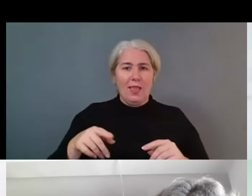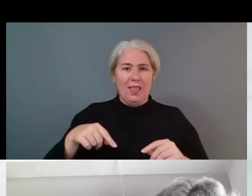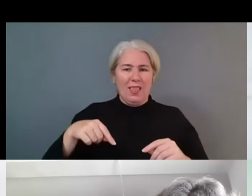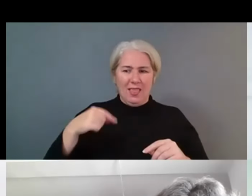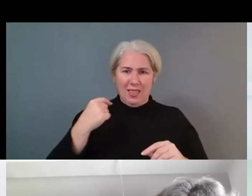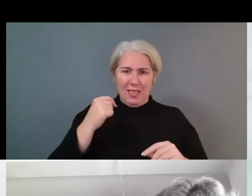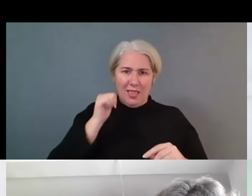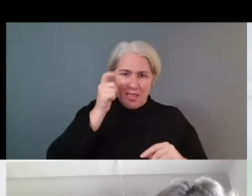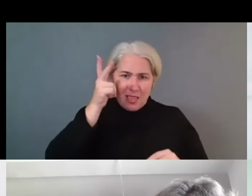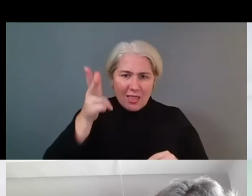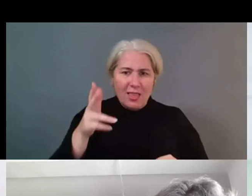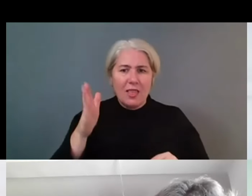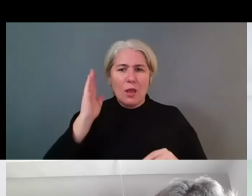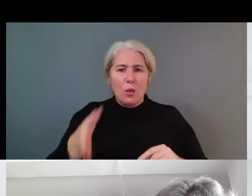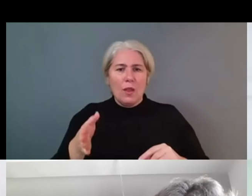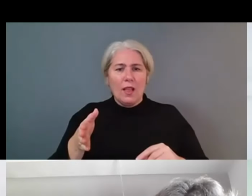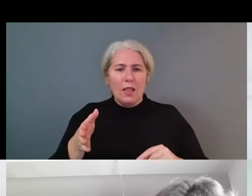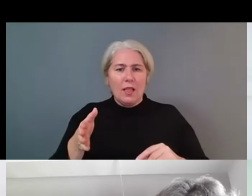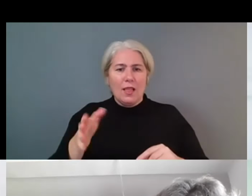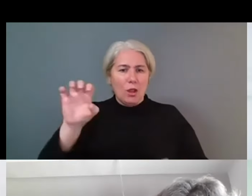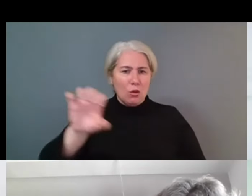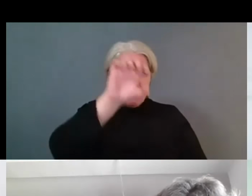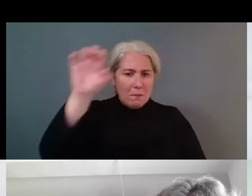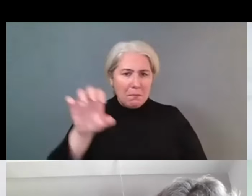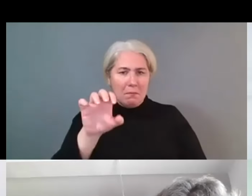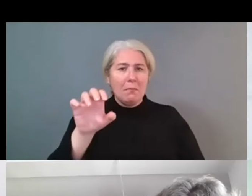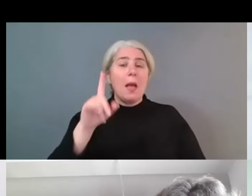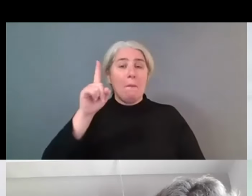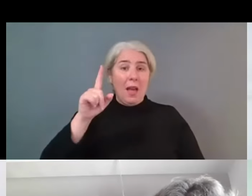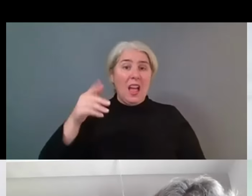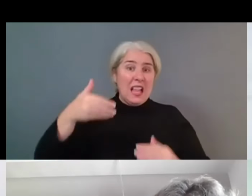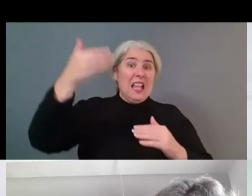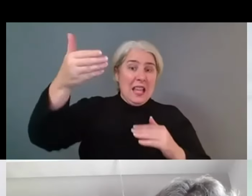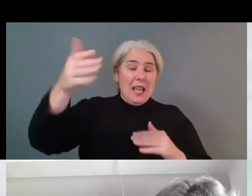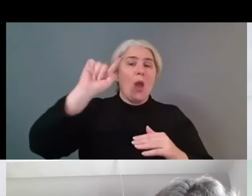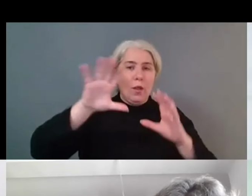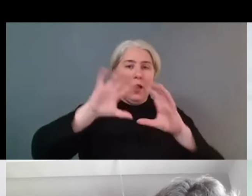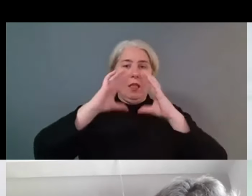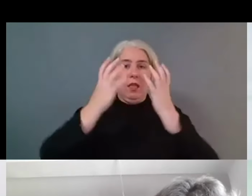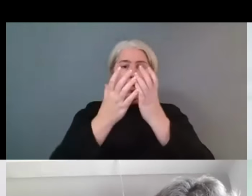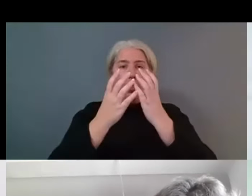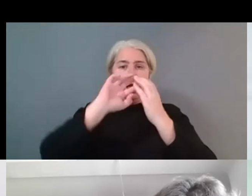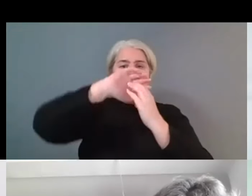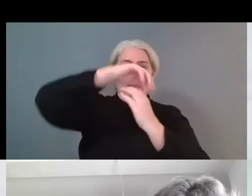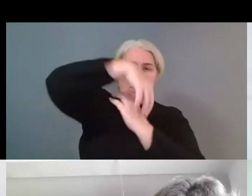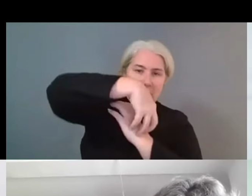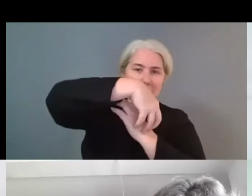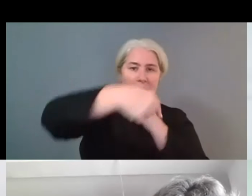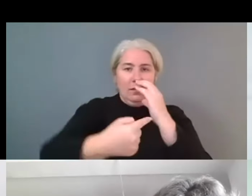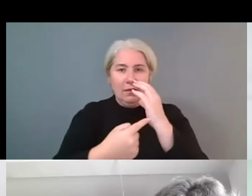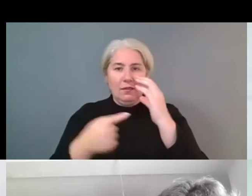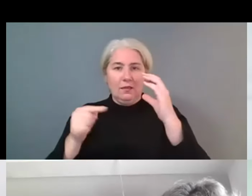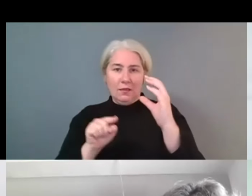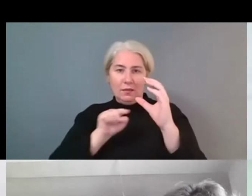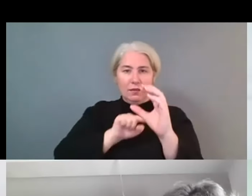now Global South region will come very soon. So you may you have contacts there, and but it is